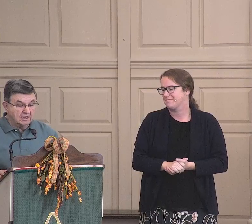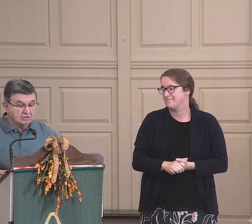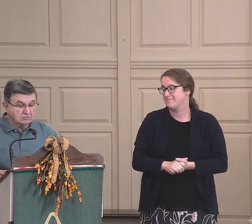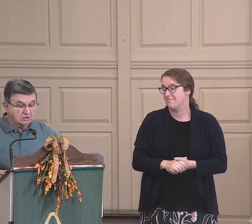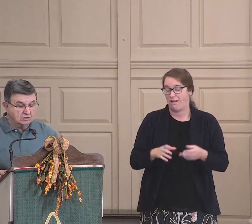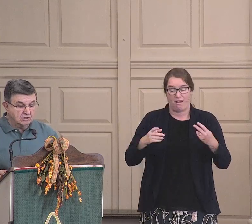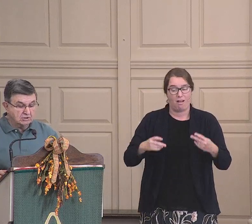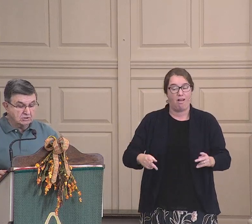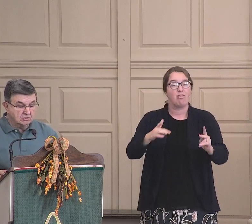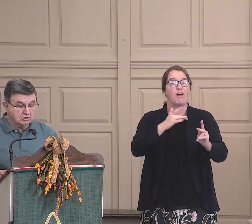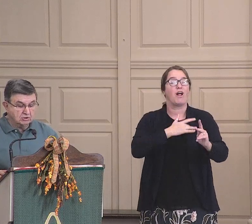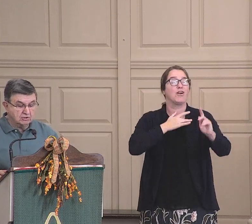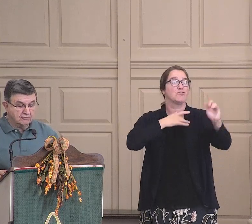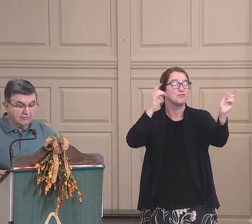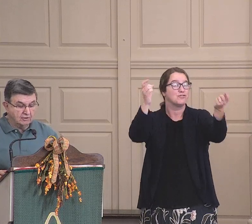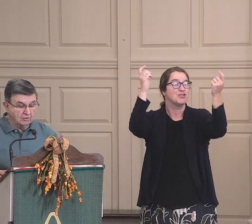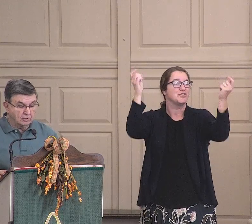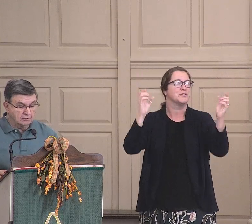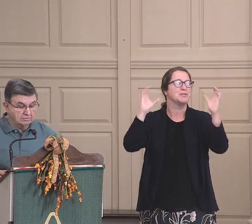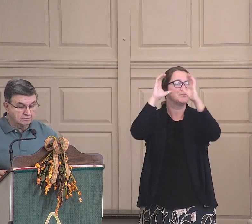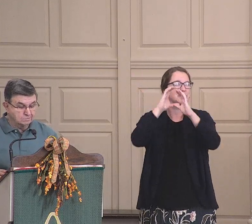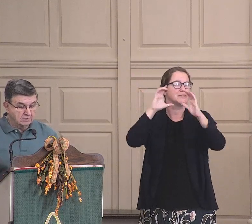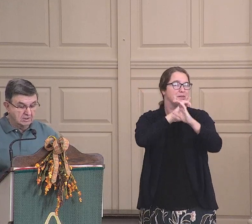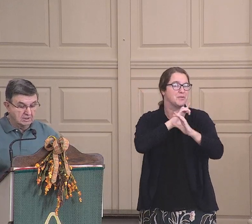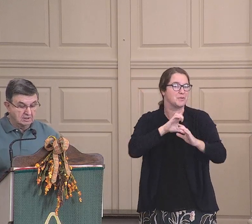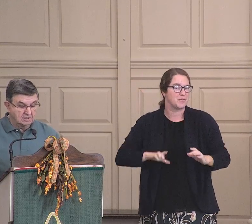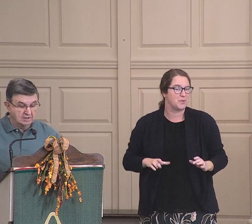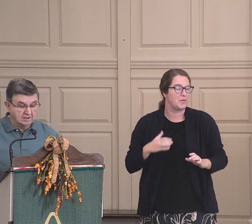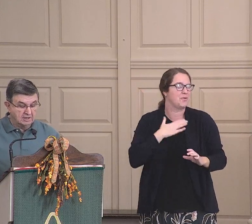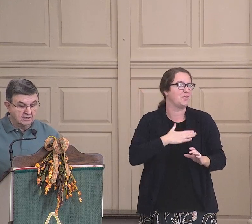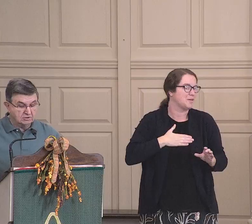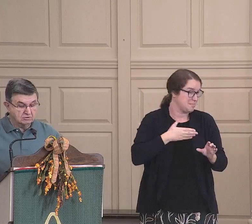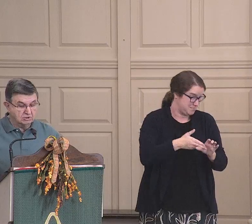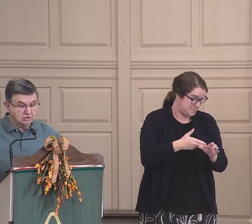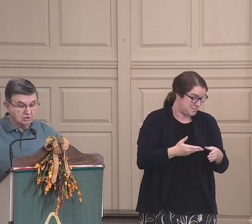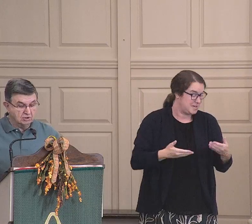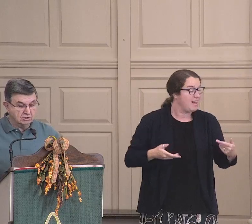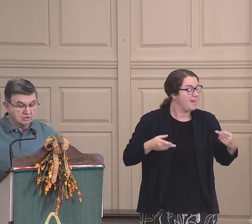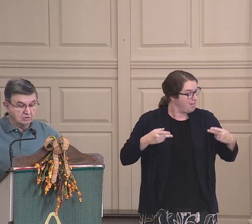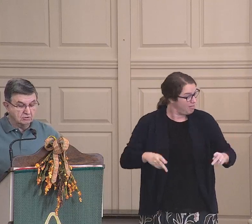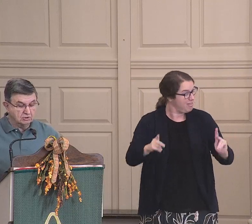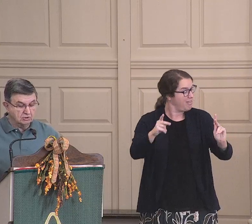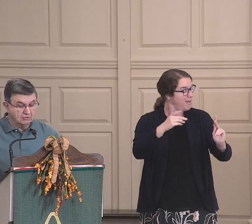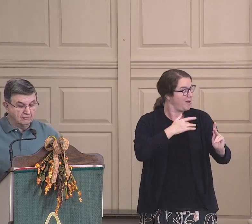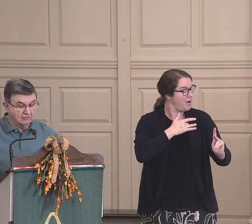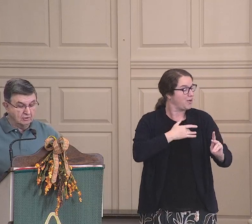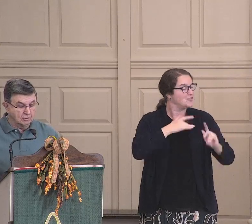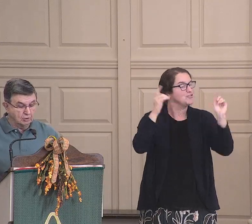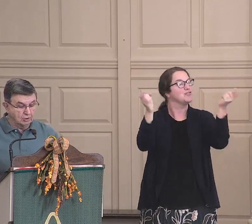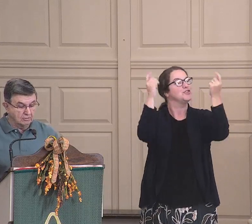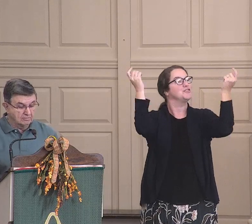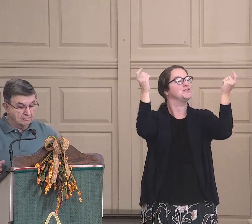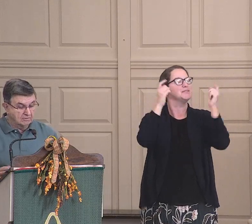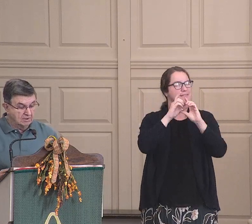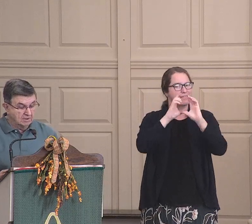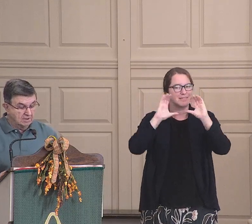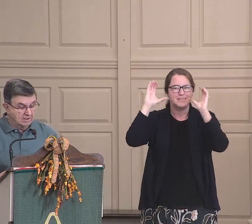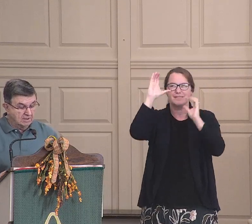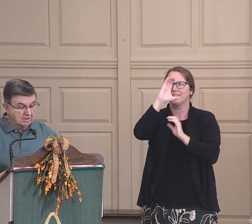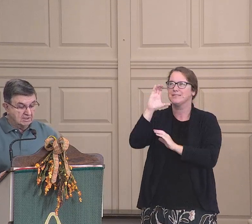Let hearts rejoice who search for the Lord. Let hearts rejoice who search for the Lord.